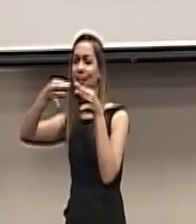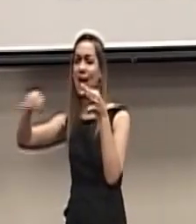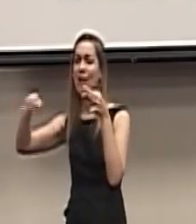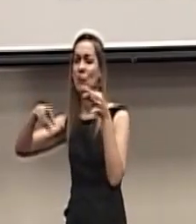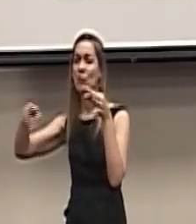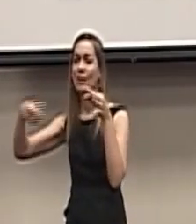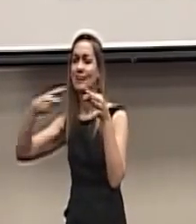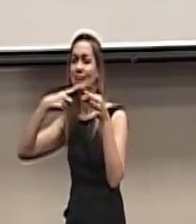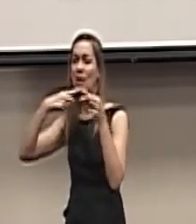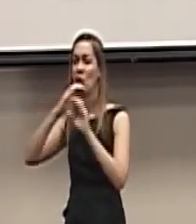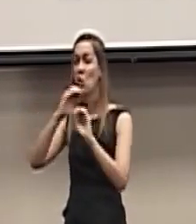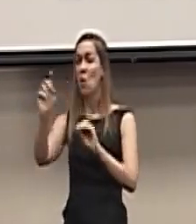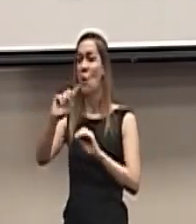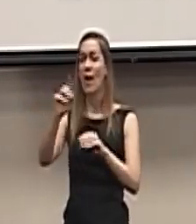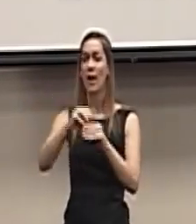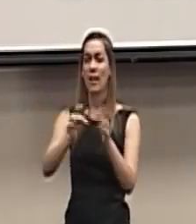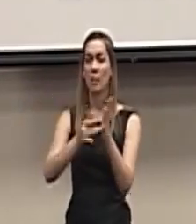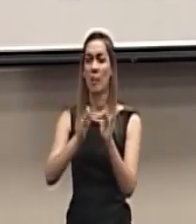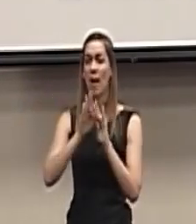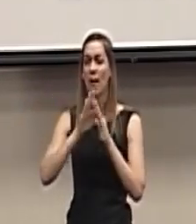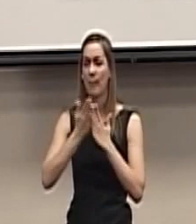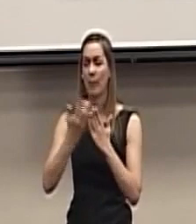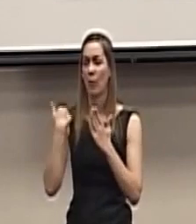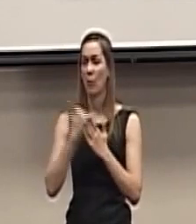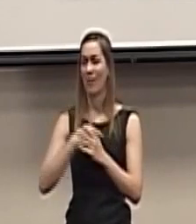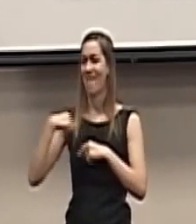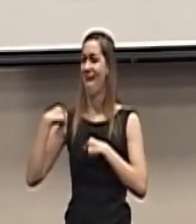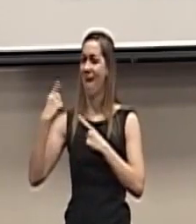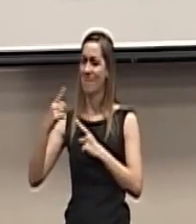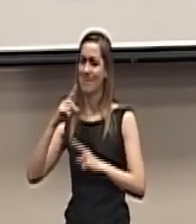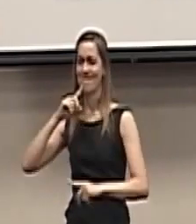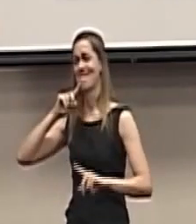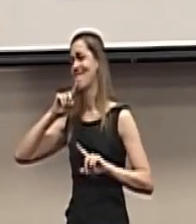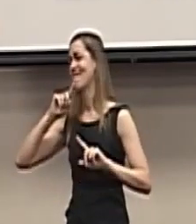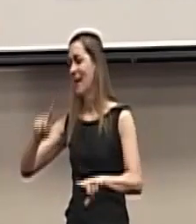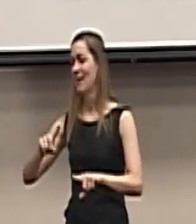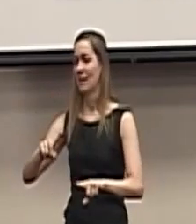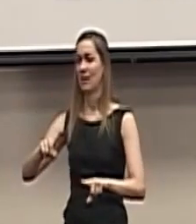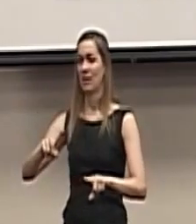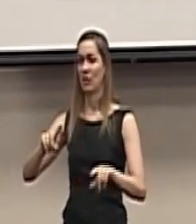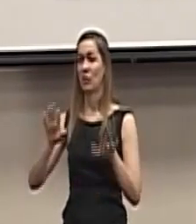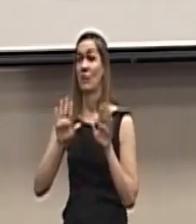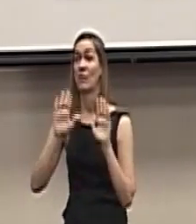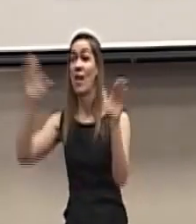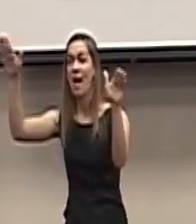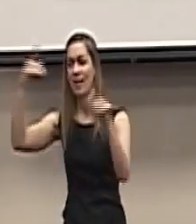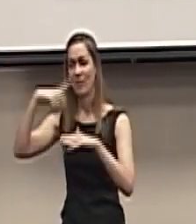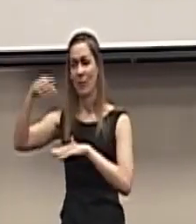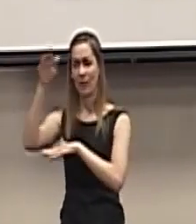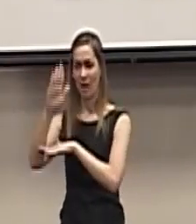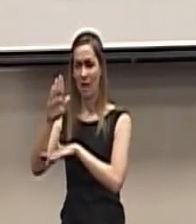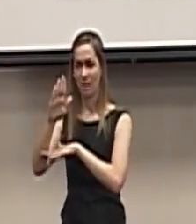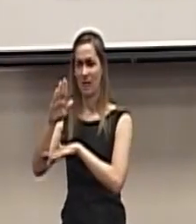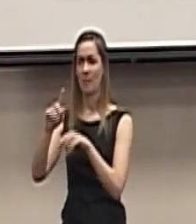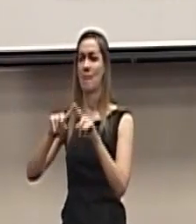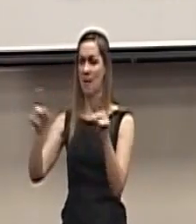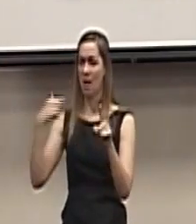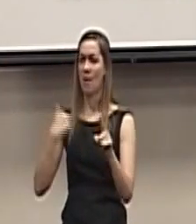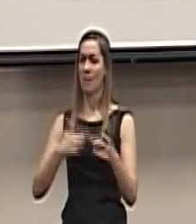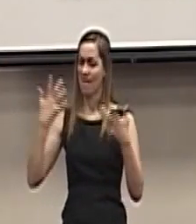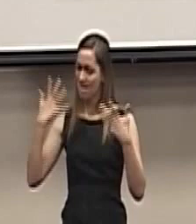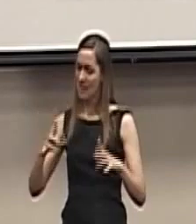said, nowhere in the Bible have we ever been commanded to fly for God. But you are commanded to walk in the light as he is in the